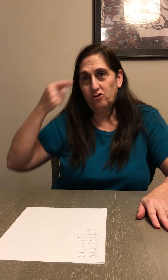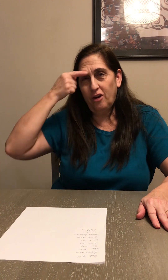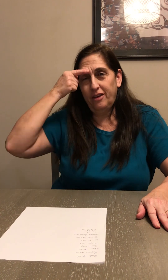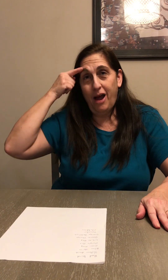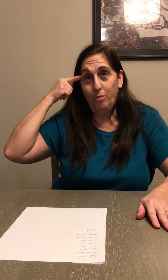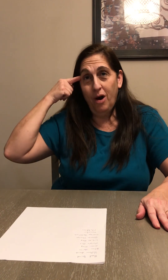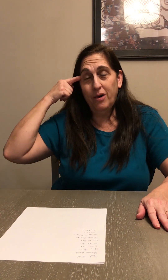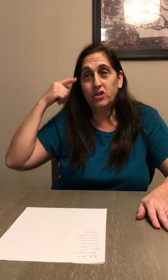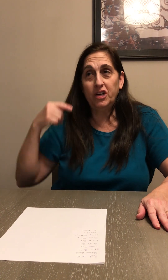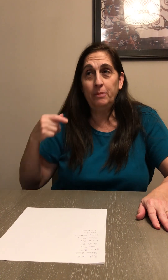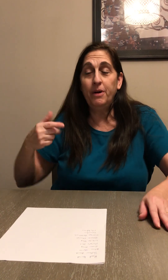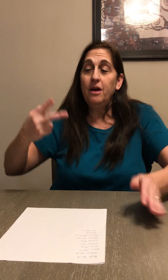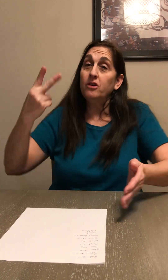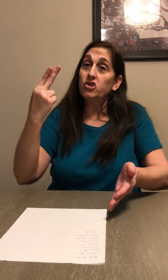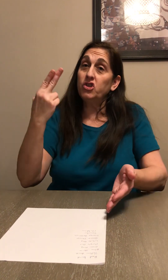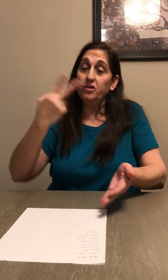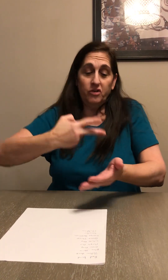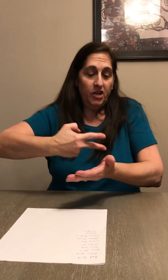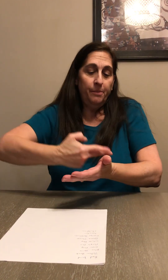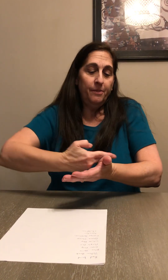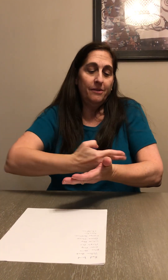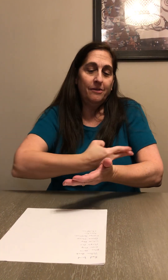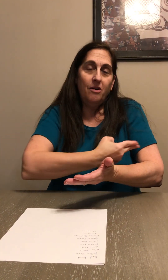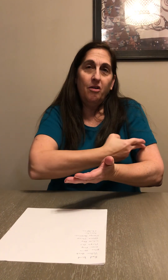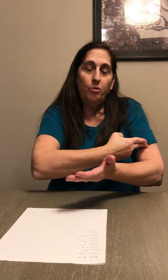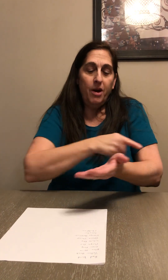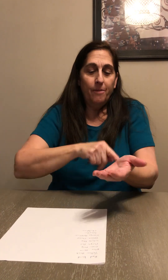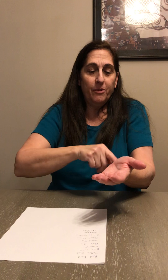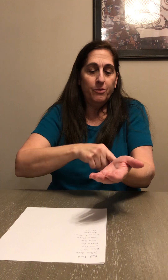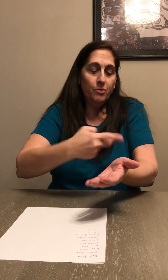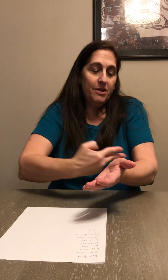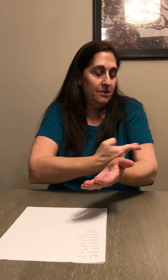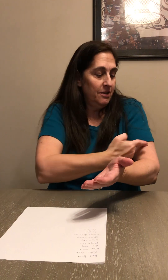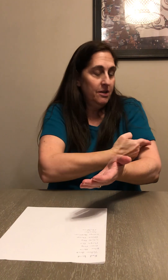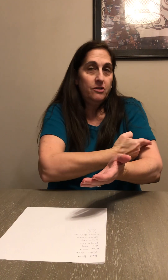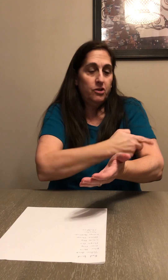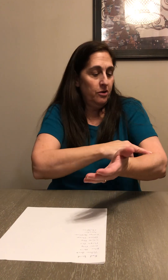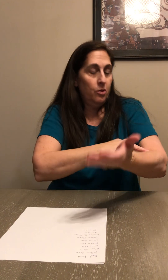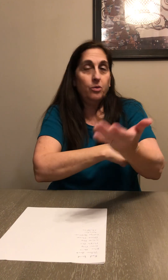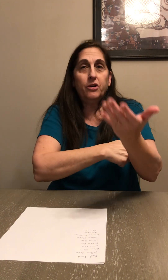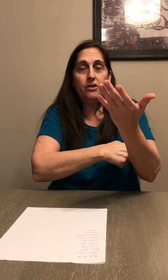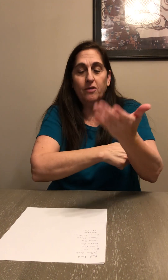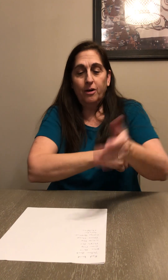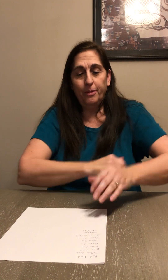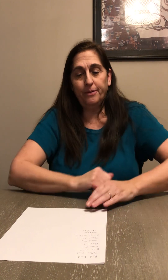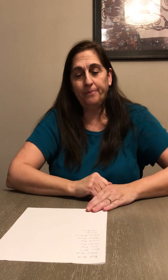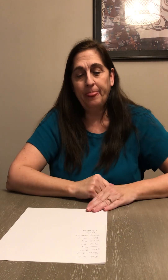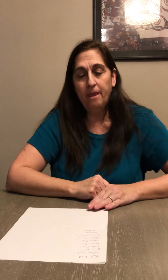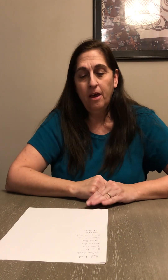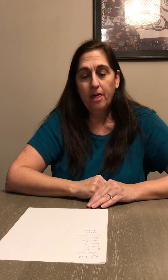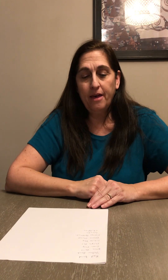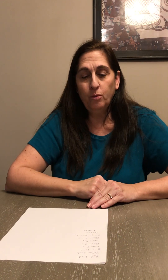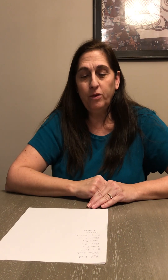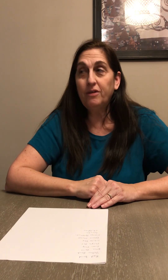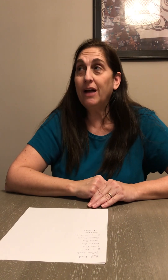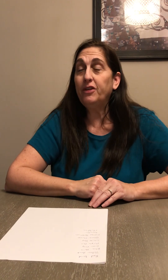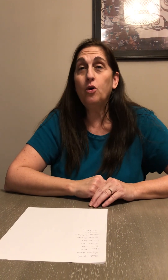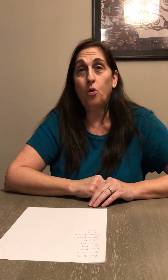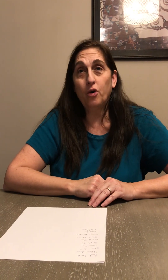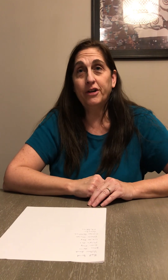the eyebrow, and sheep, shear the sheep all the way up from your wrist to the crook in your elbow. Then we've got the orange